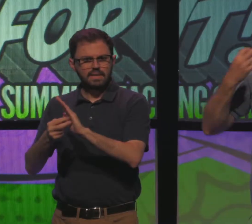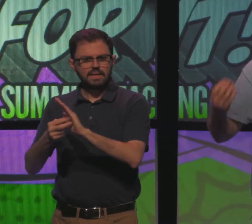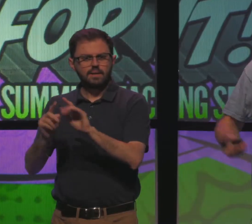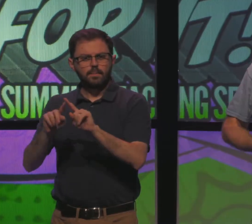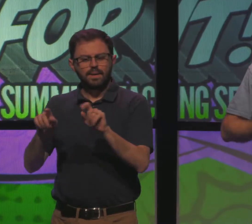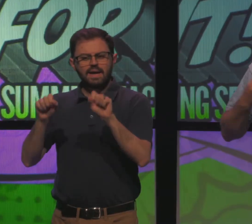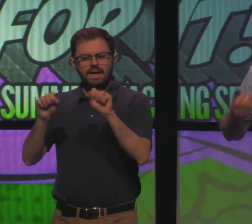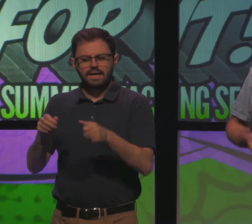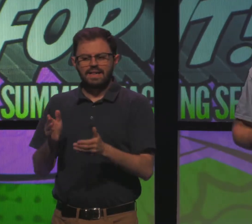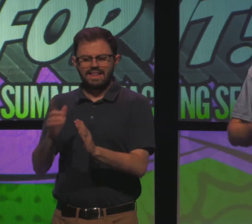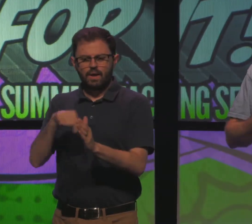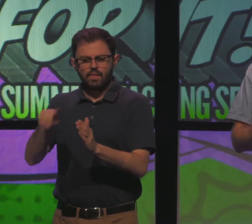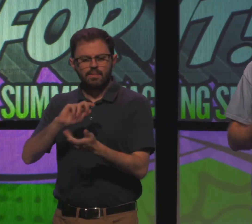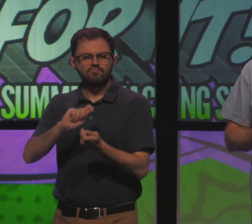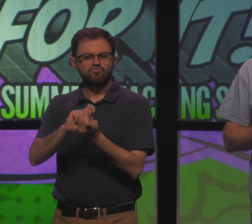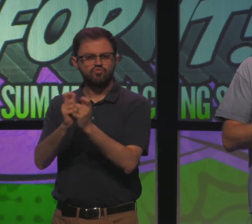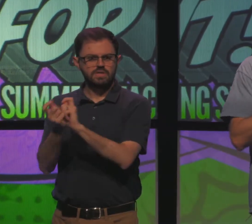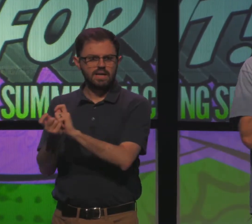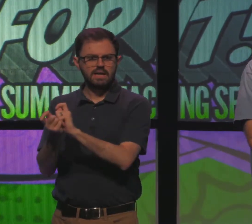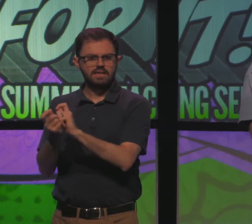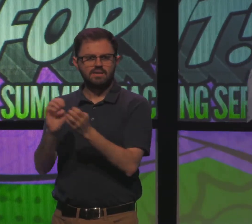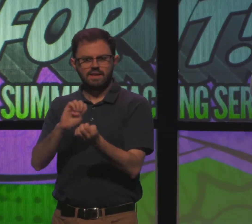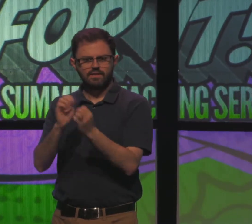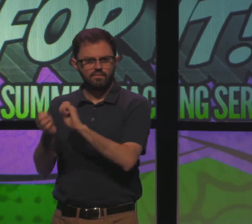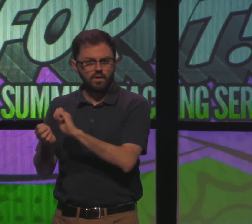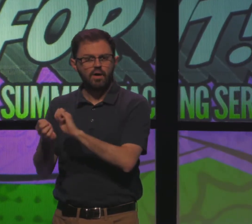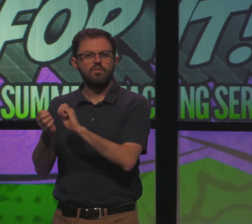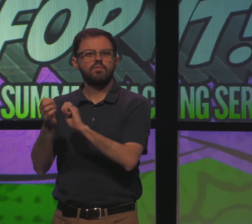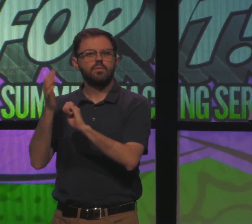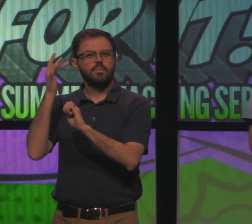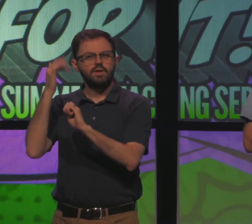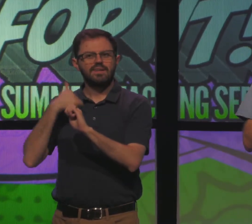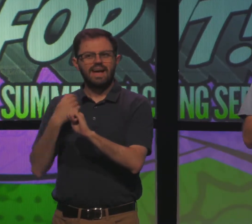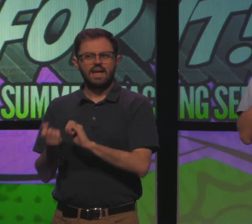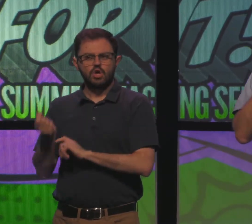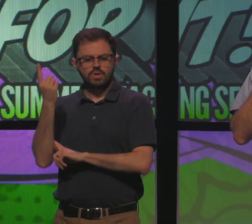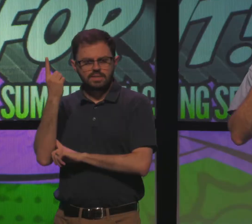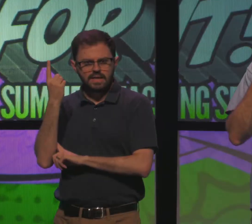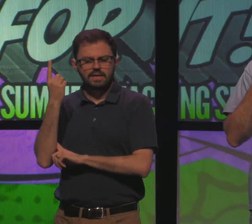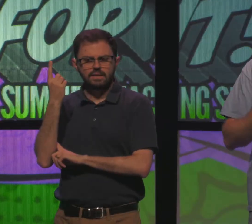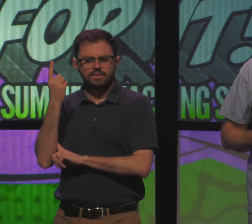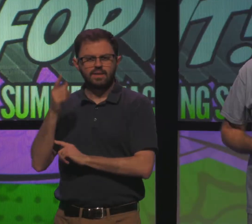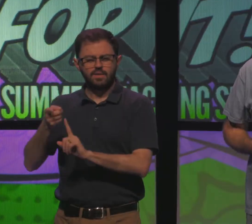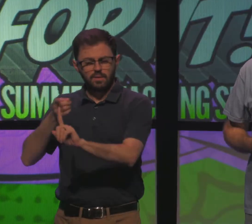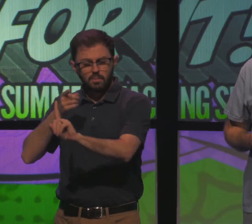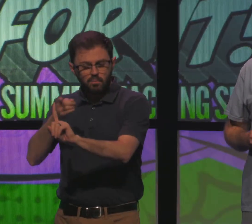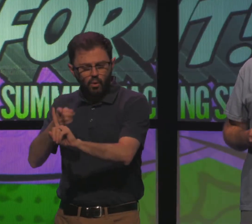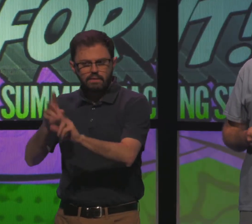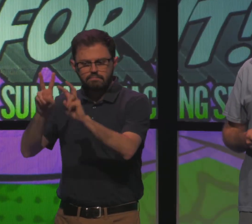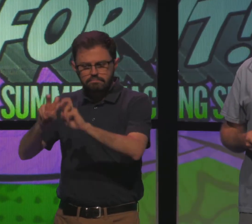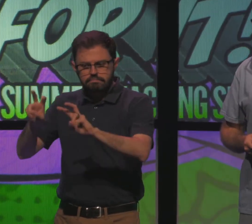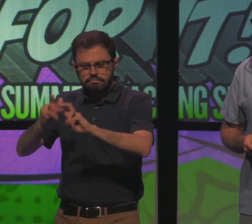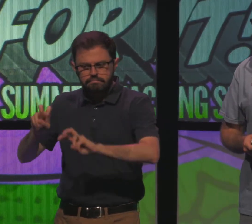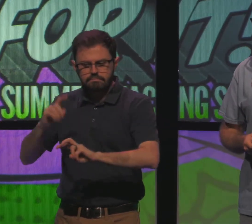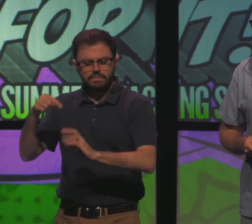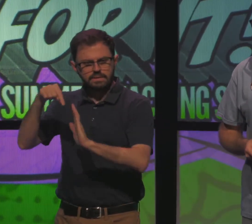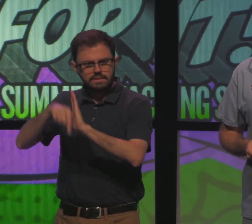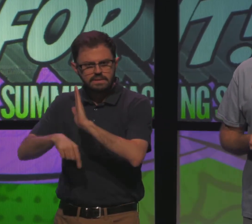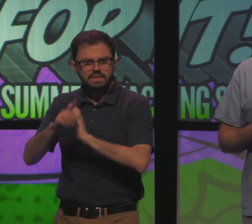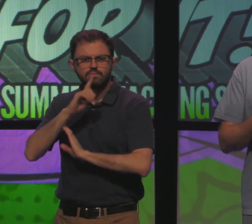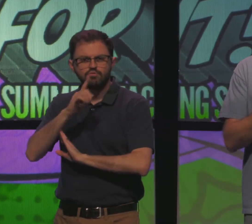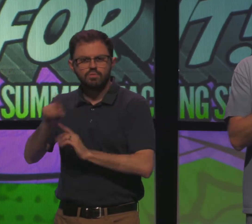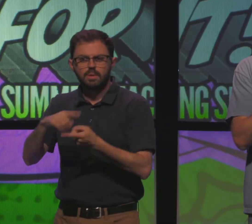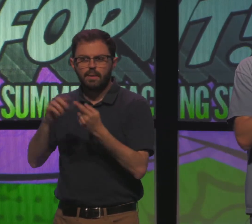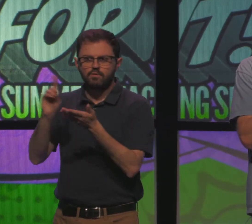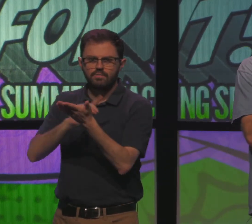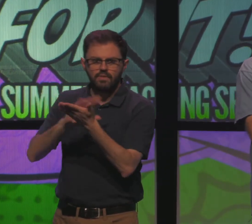can give them room to breathe because I understand that these are revealing a deeper truth about what divine love is,